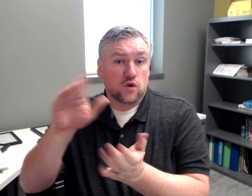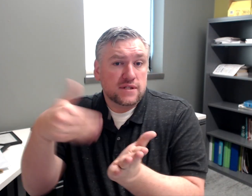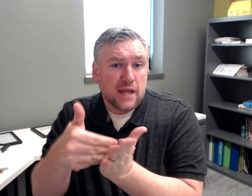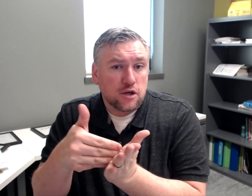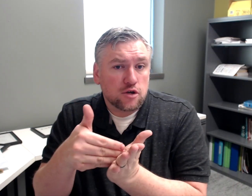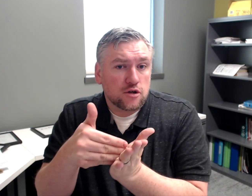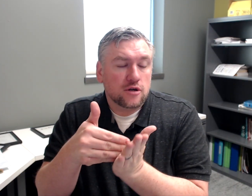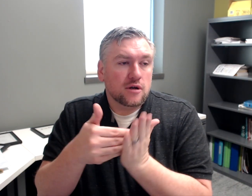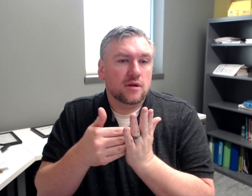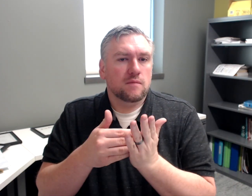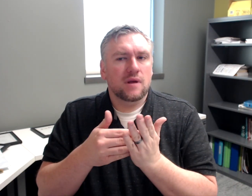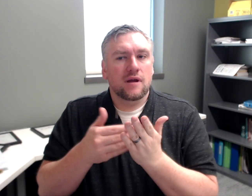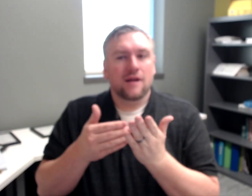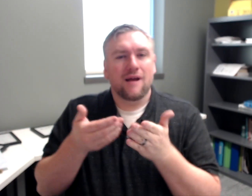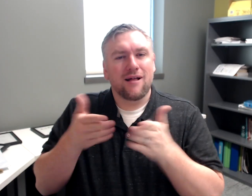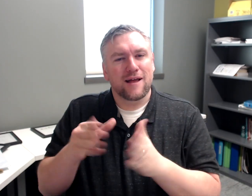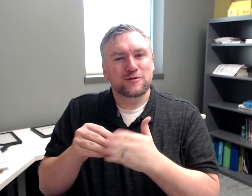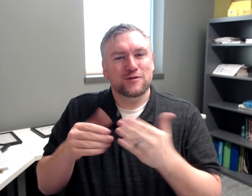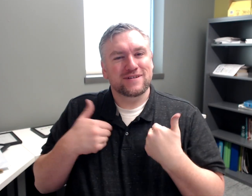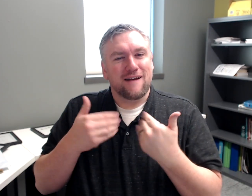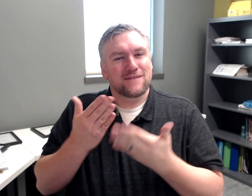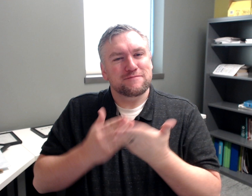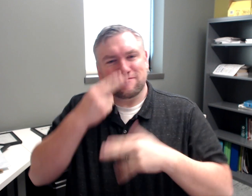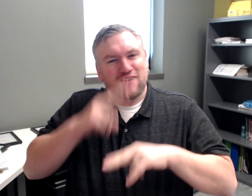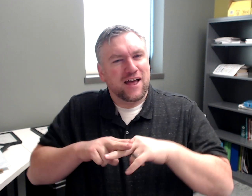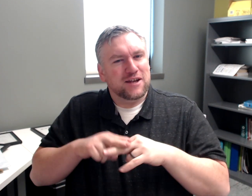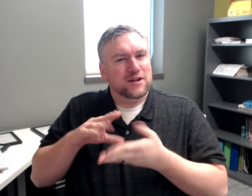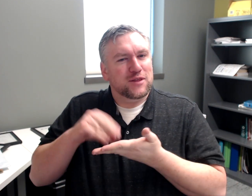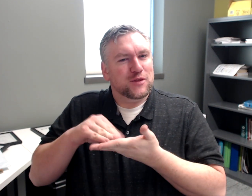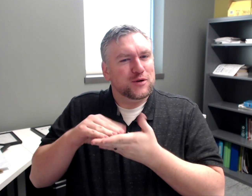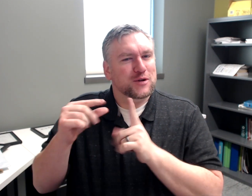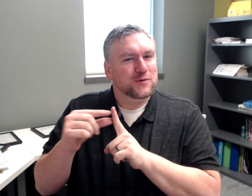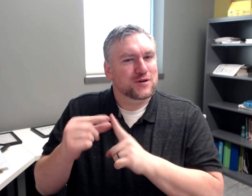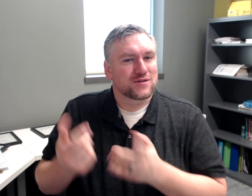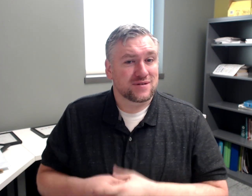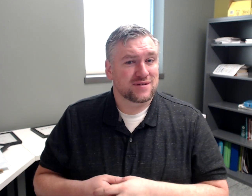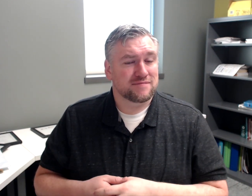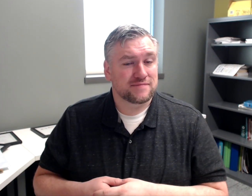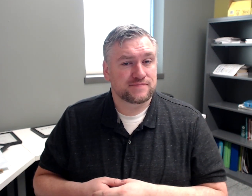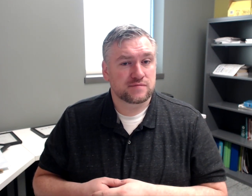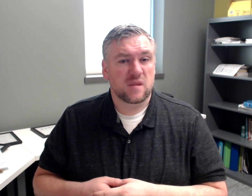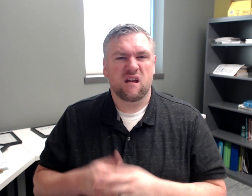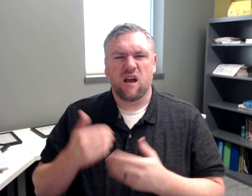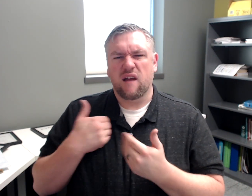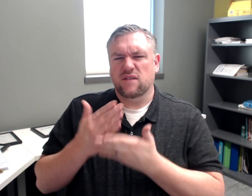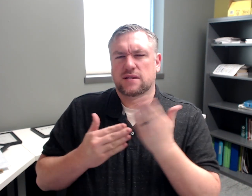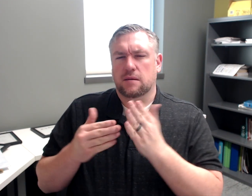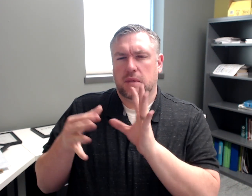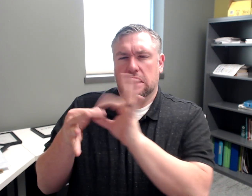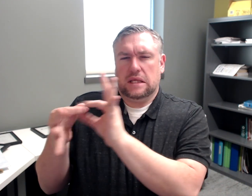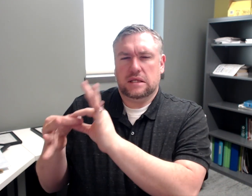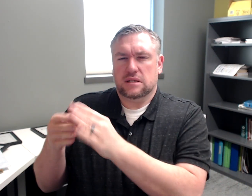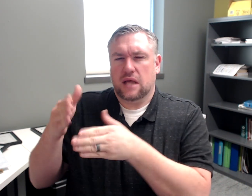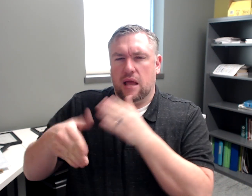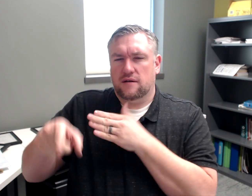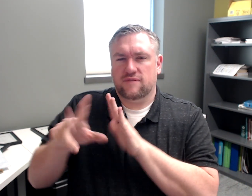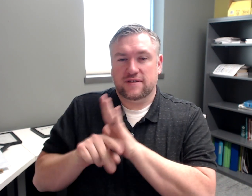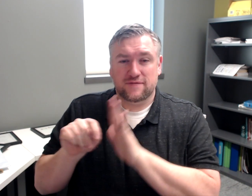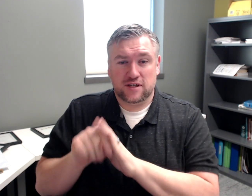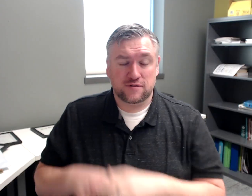activity, use for a center. Allow students to have some fun learning different words. I have a few links at the end of